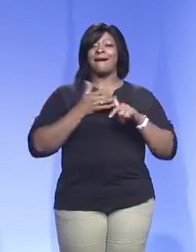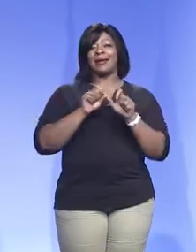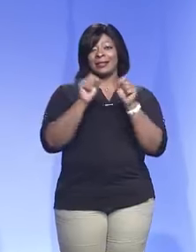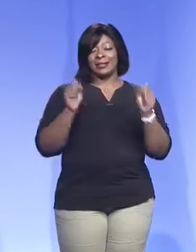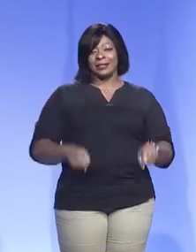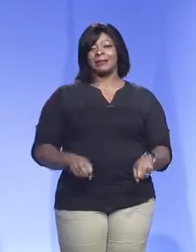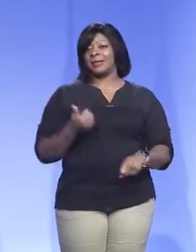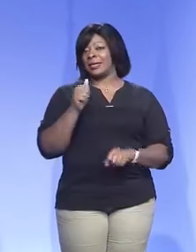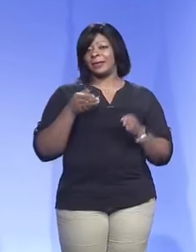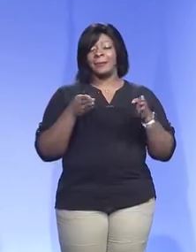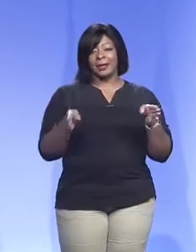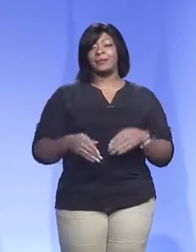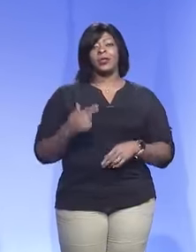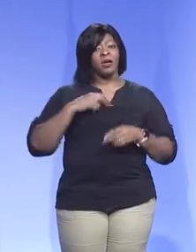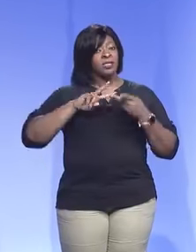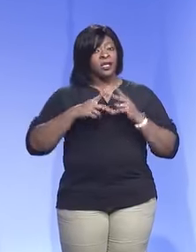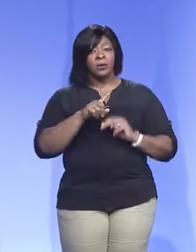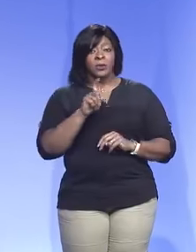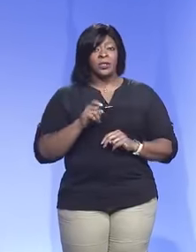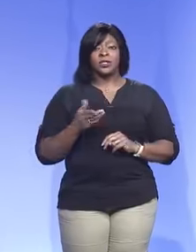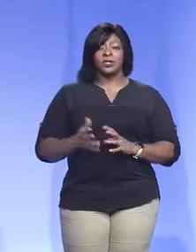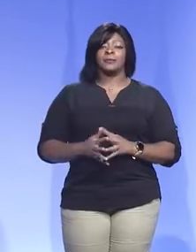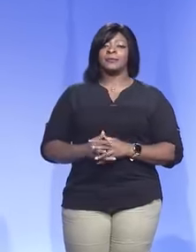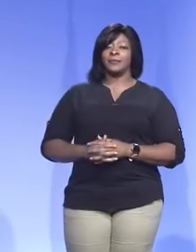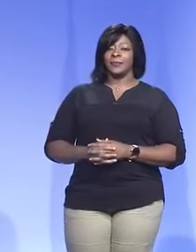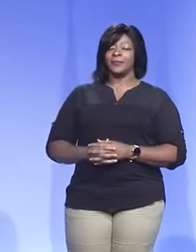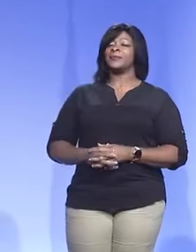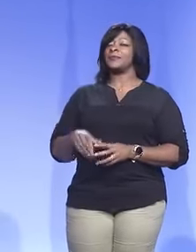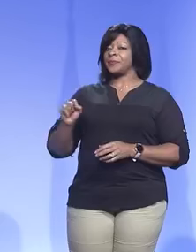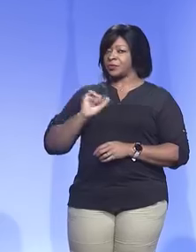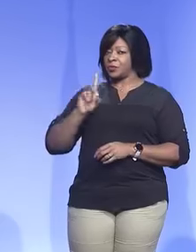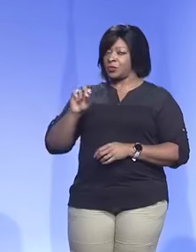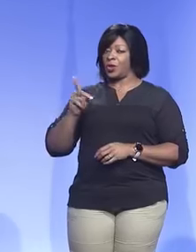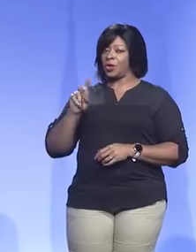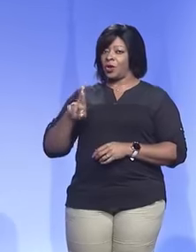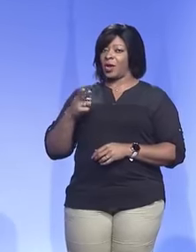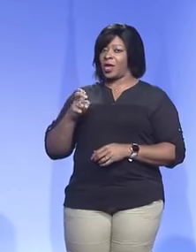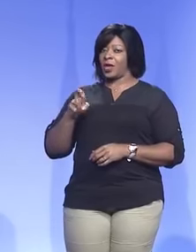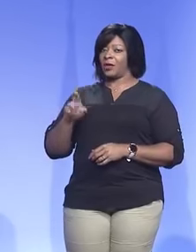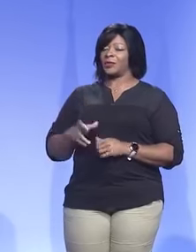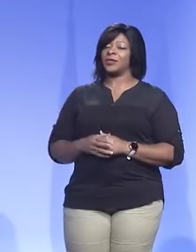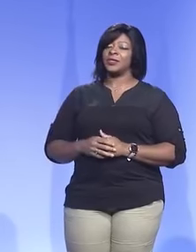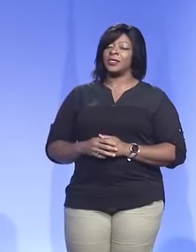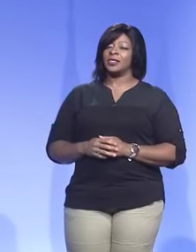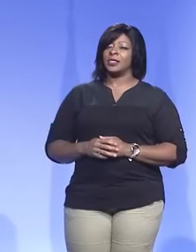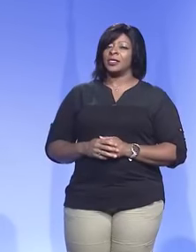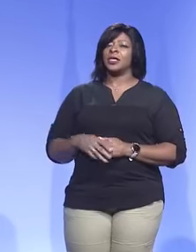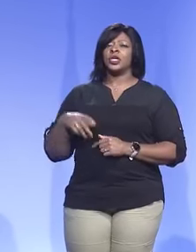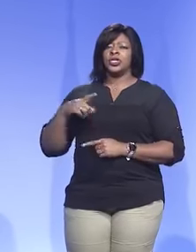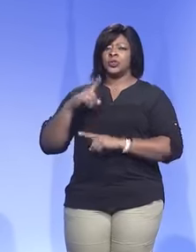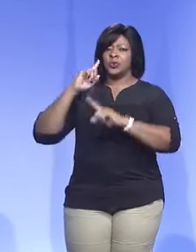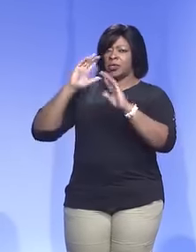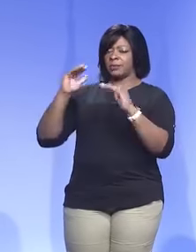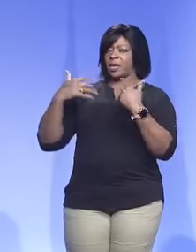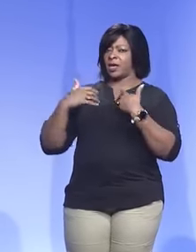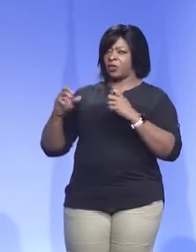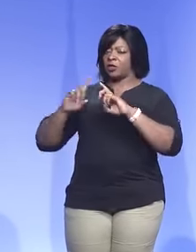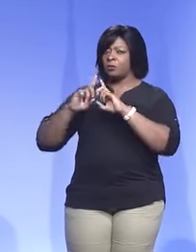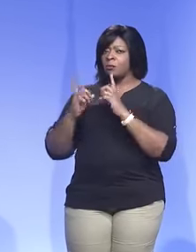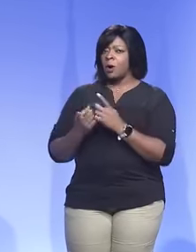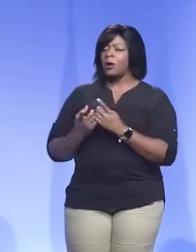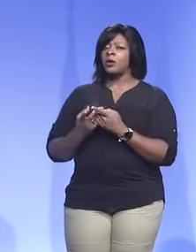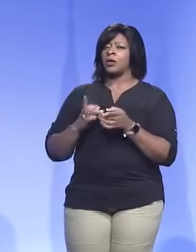systems in any way. And did you have a follow-up? I did, Dr. Haushalter. Just do you anticipate the health department,